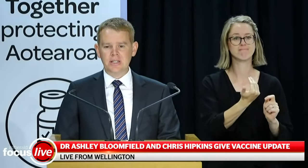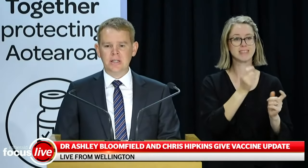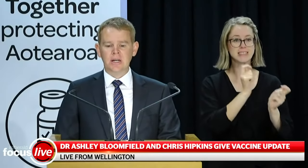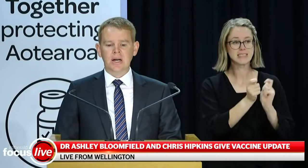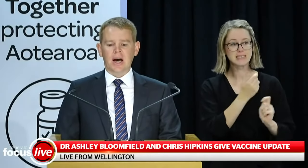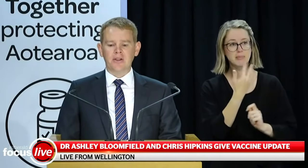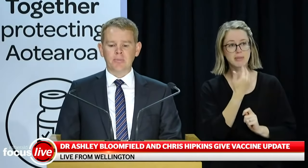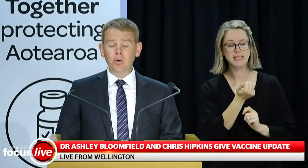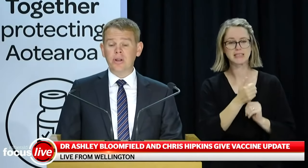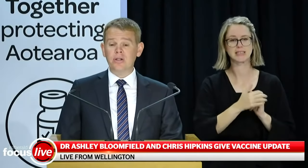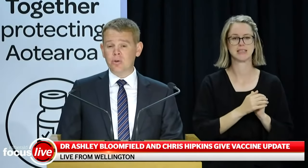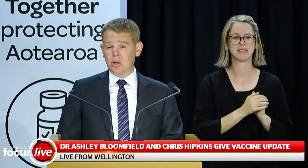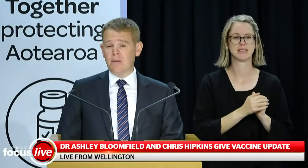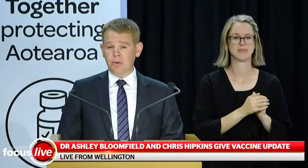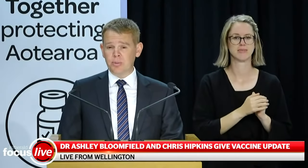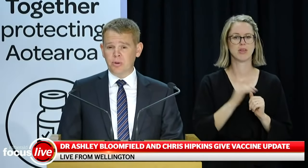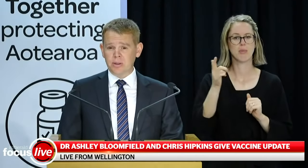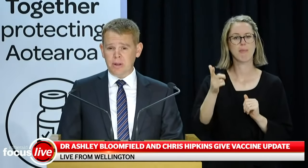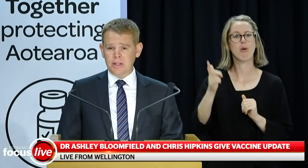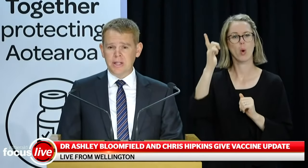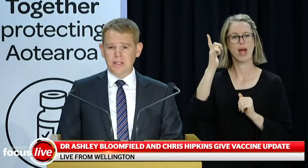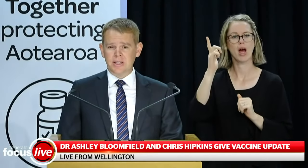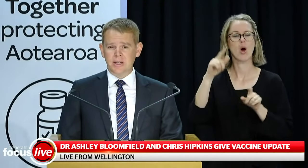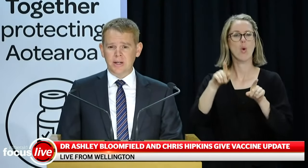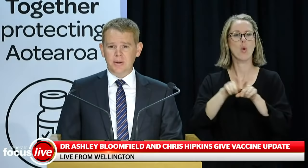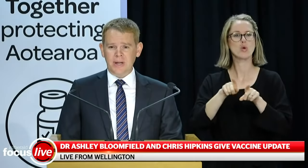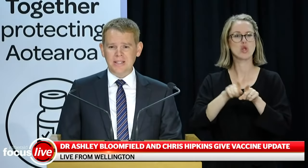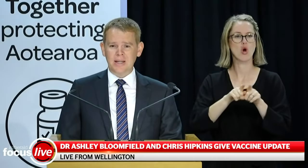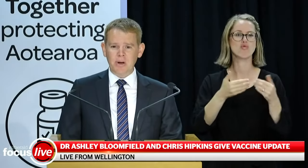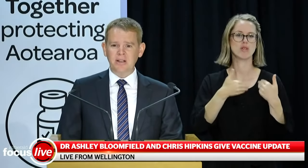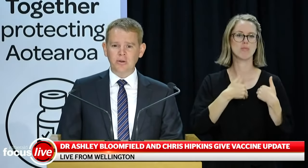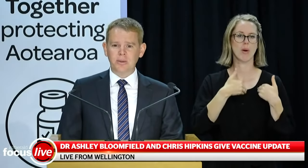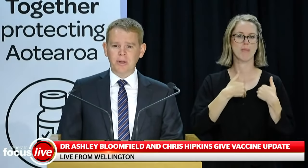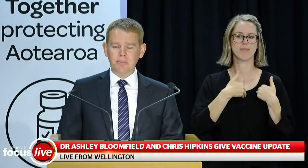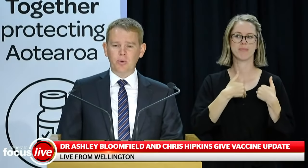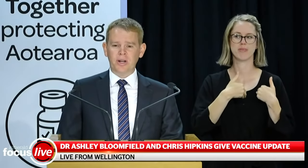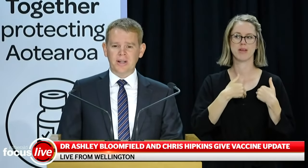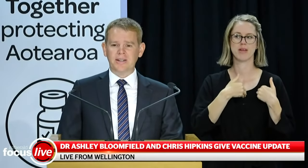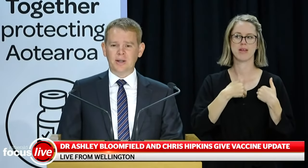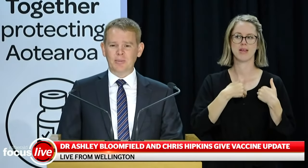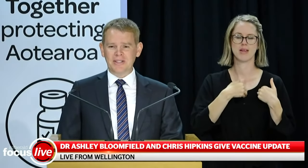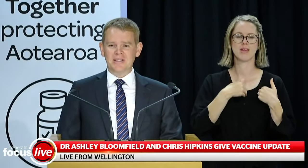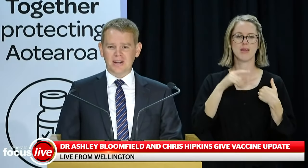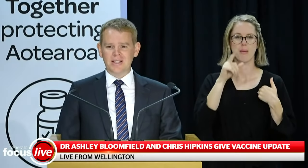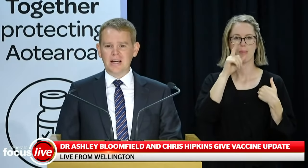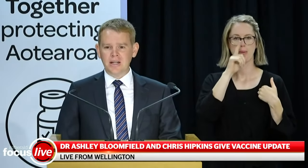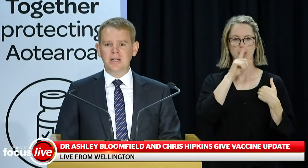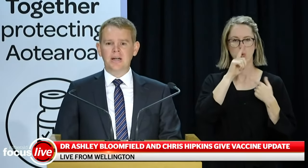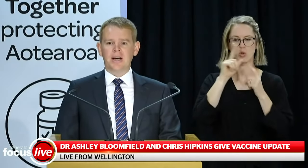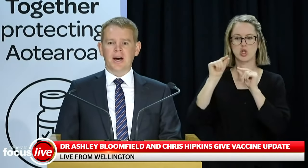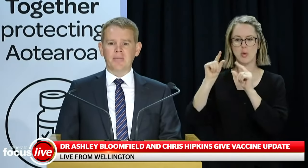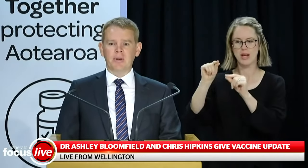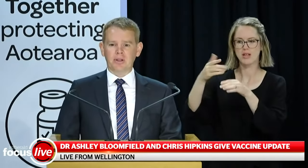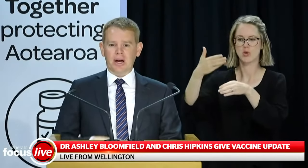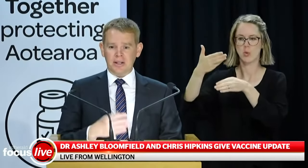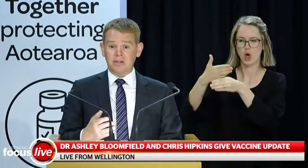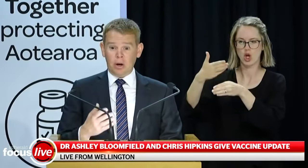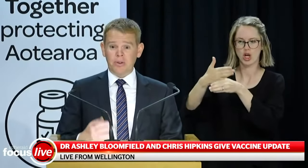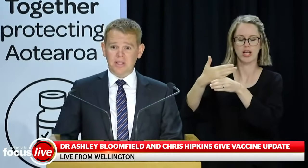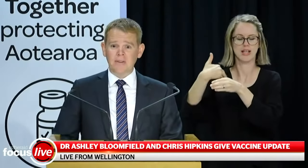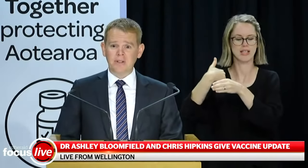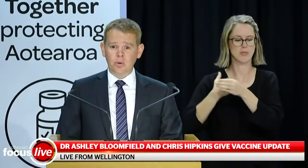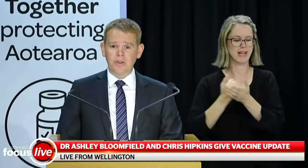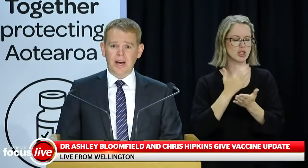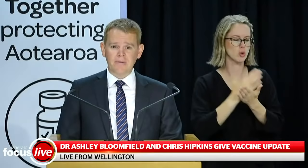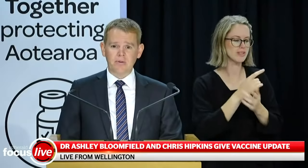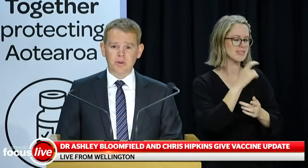have a test. The employers also have a responsibility as the PCBUs, the people conducting a business undertaking, under